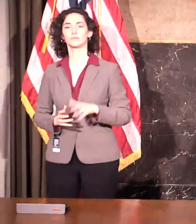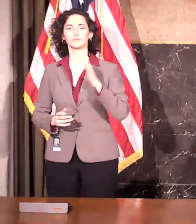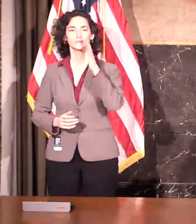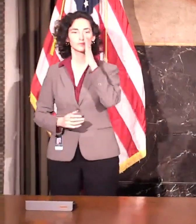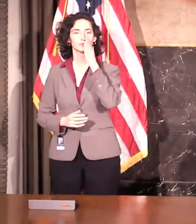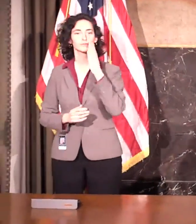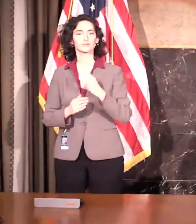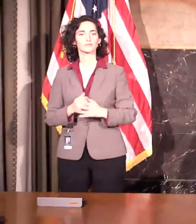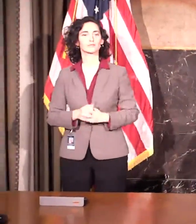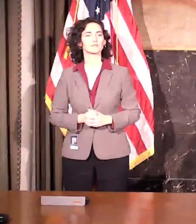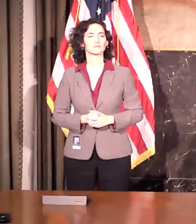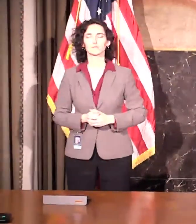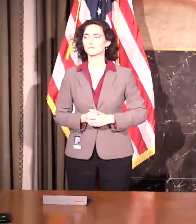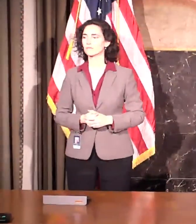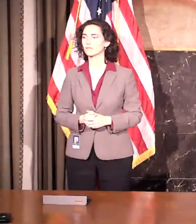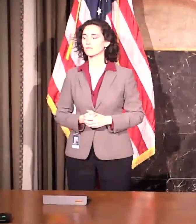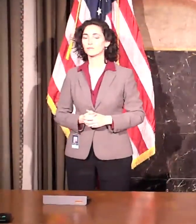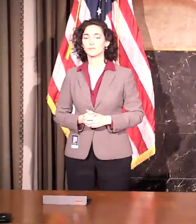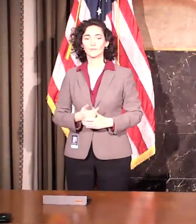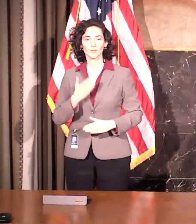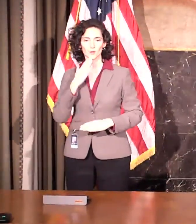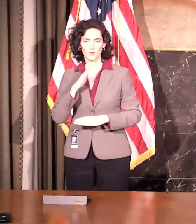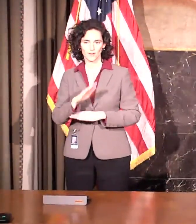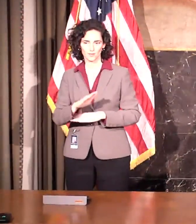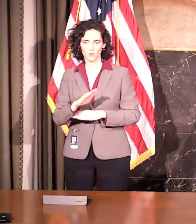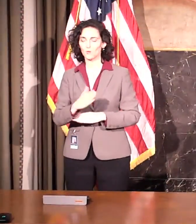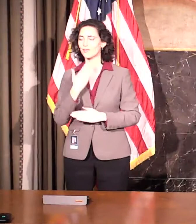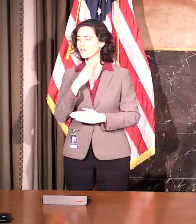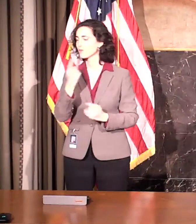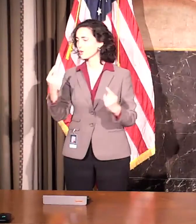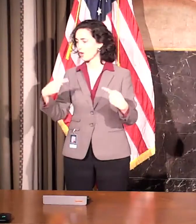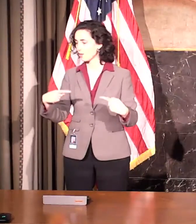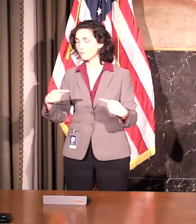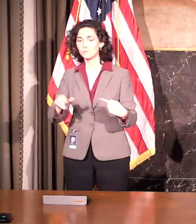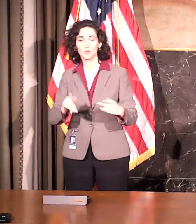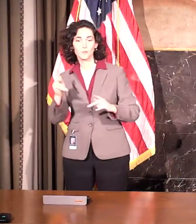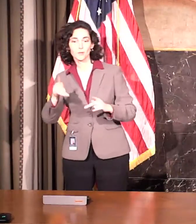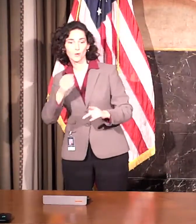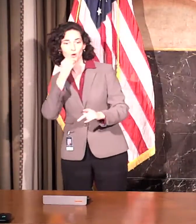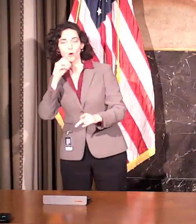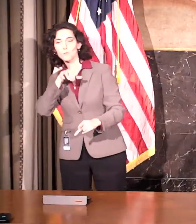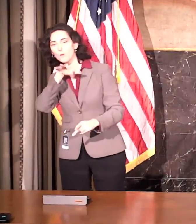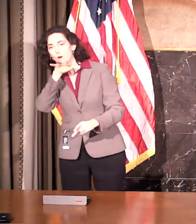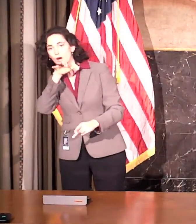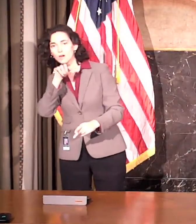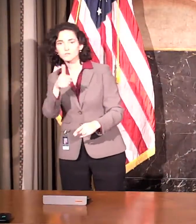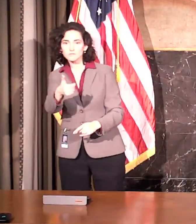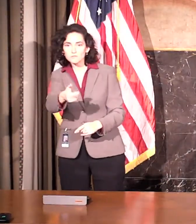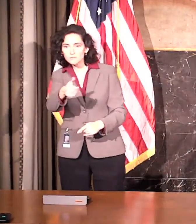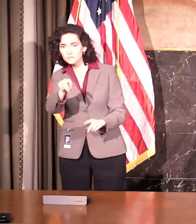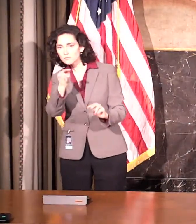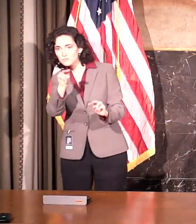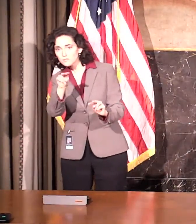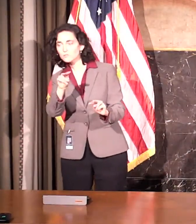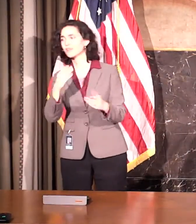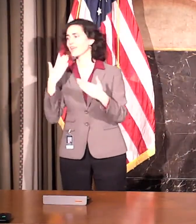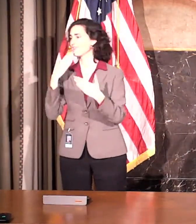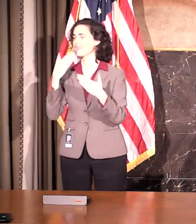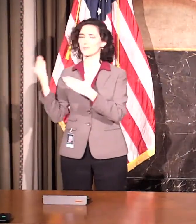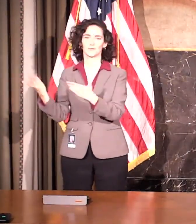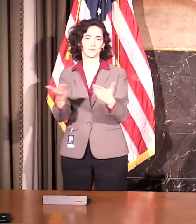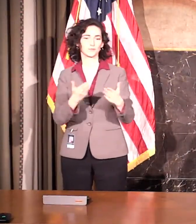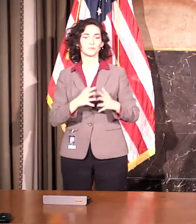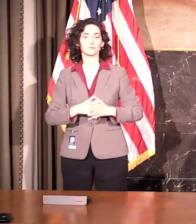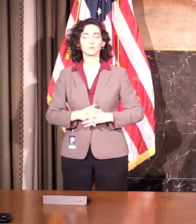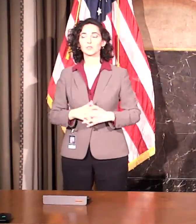Good afternoon, everyone, and thank you for being here, and thanks for those people who are tuning in from home or elsewhere. I am joined